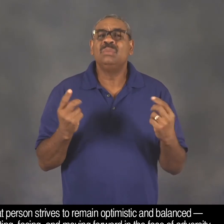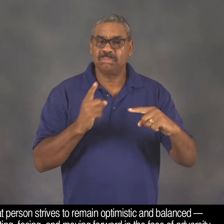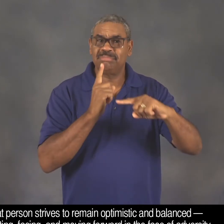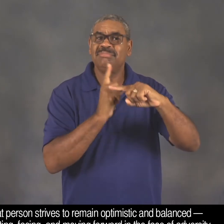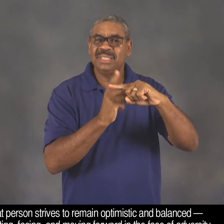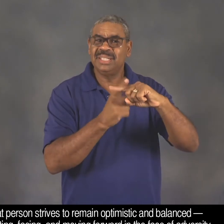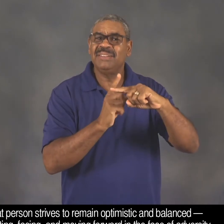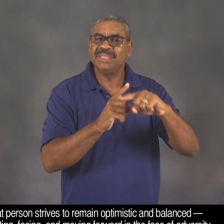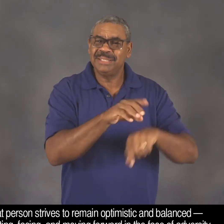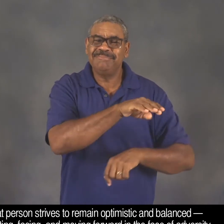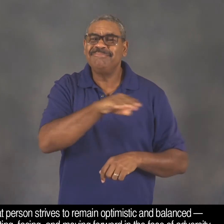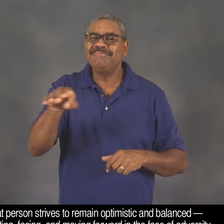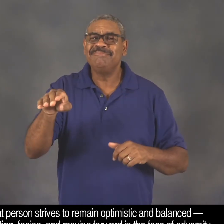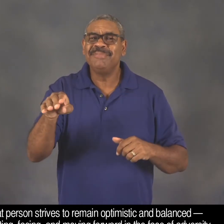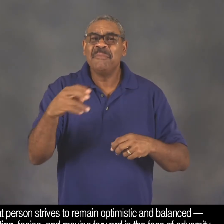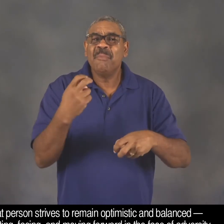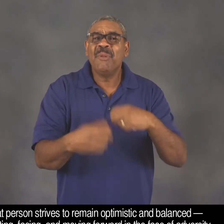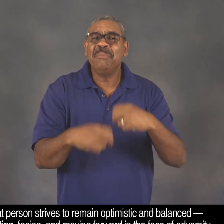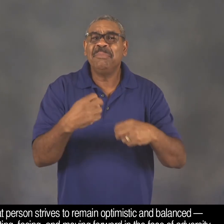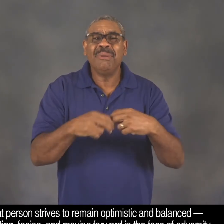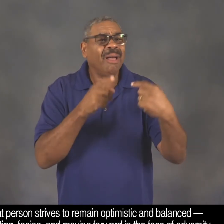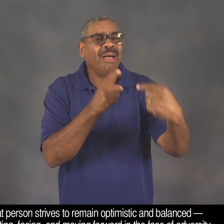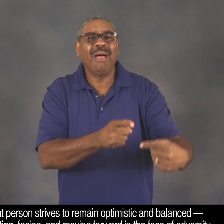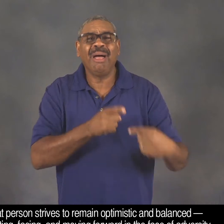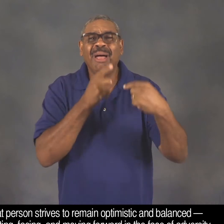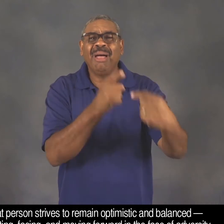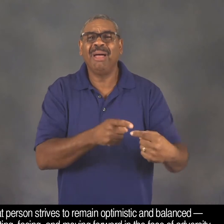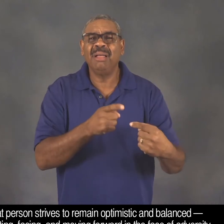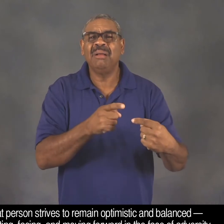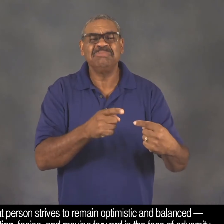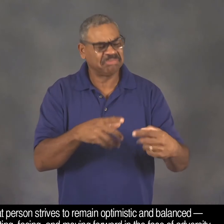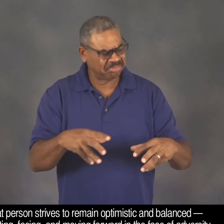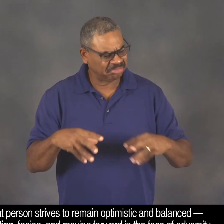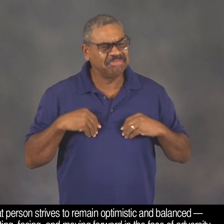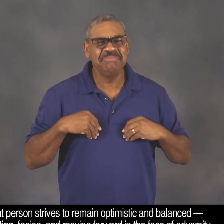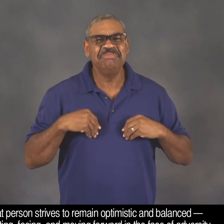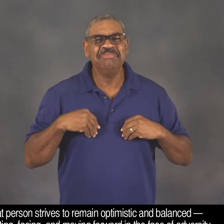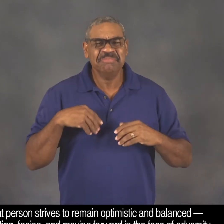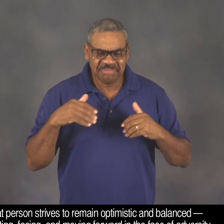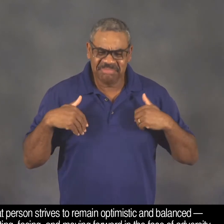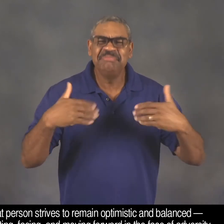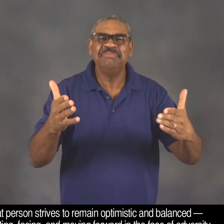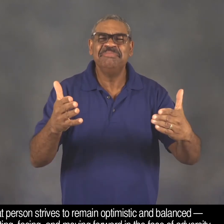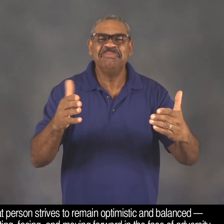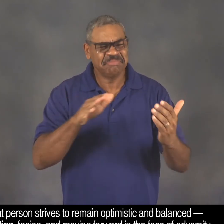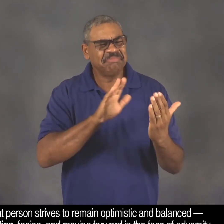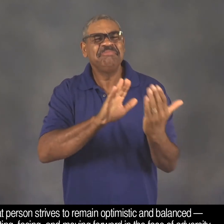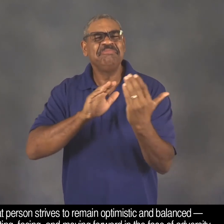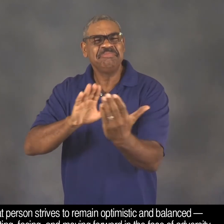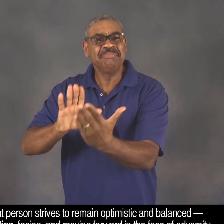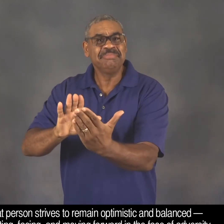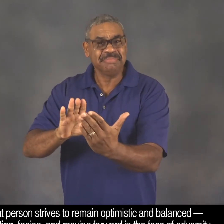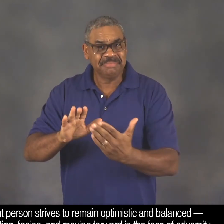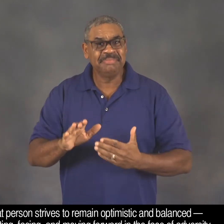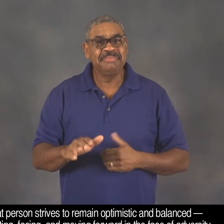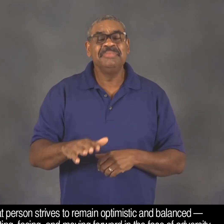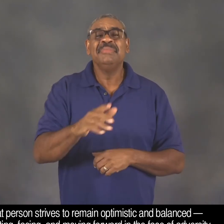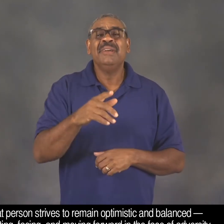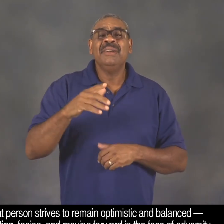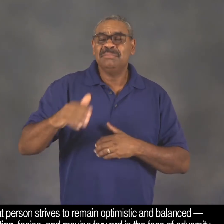That person strives to remain optimistic and balanced, accepting, facing, and moving forward in the face